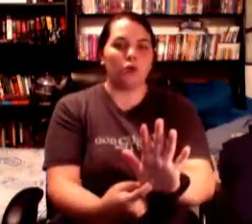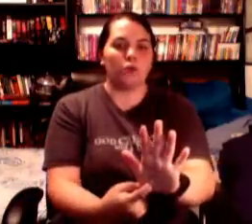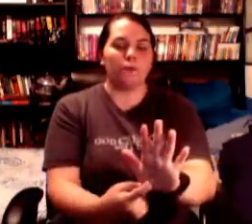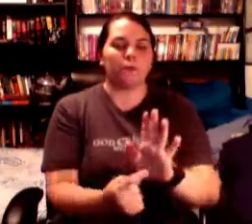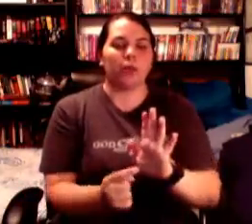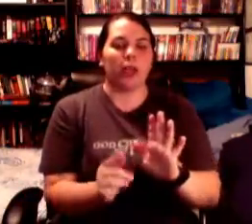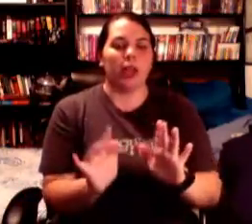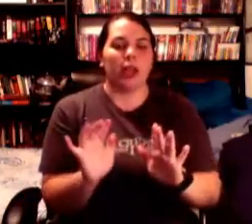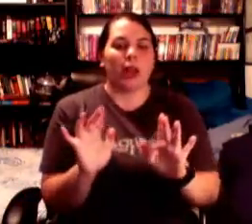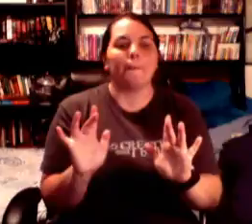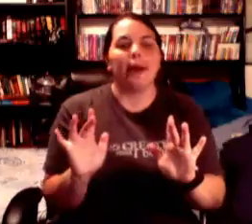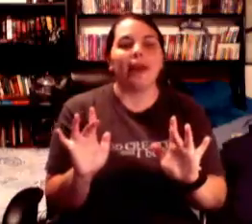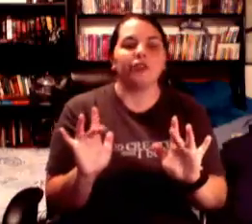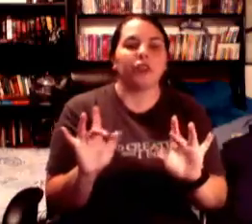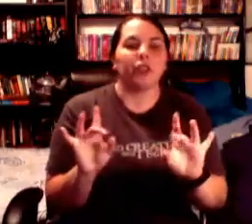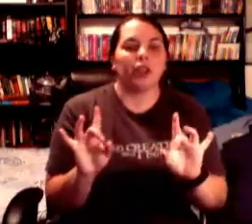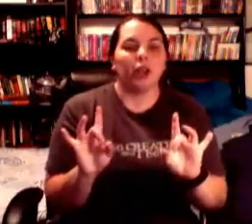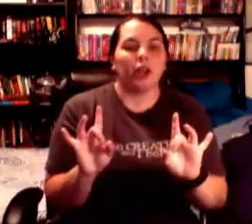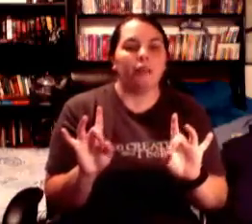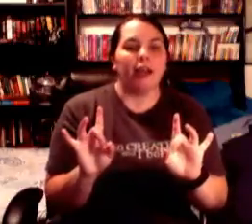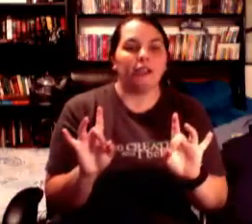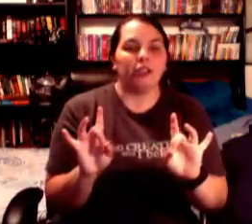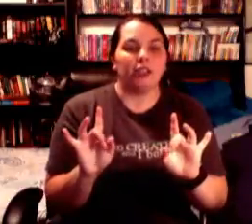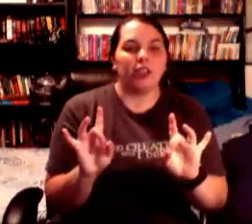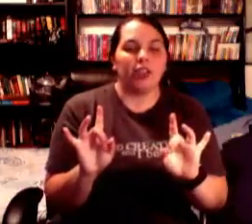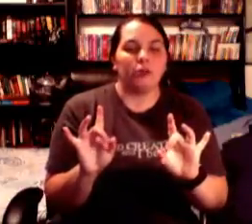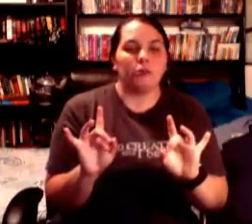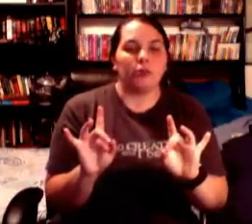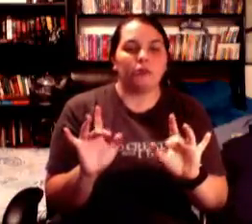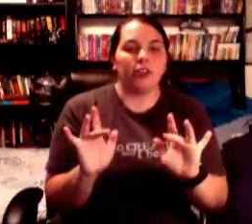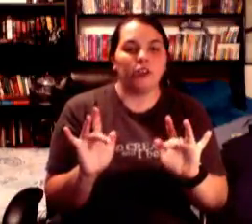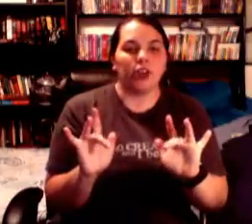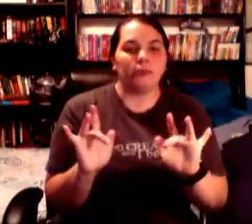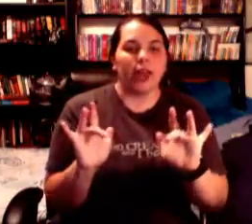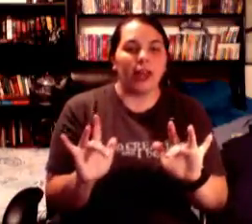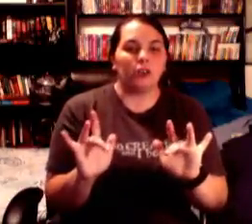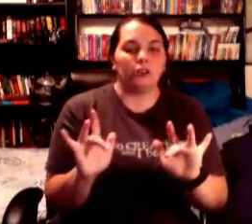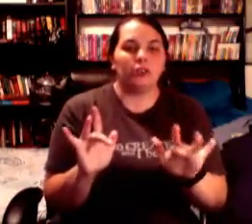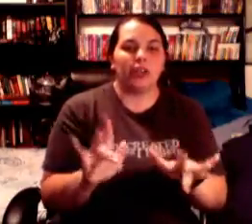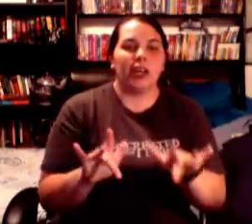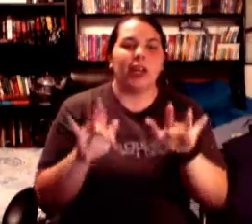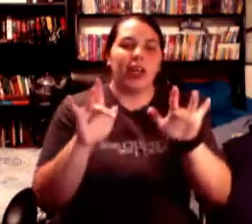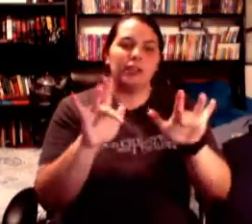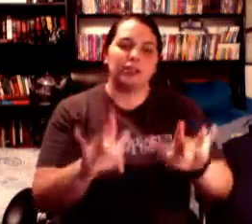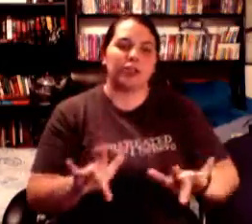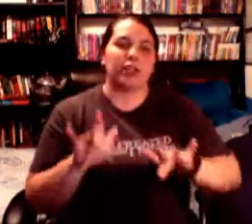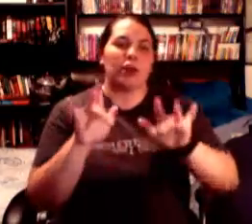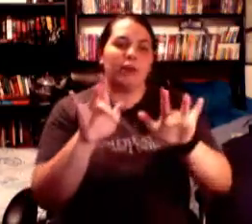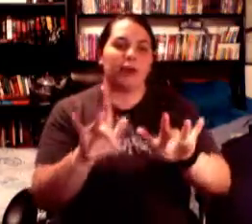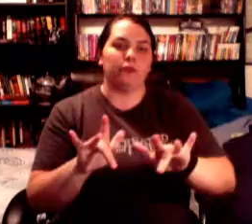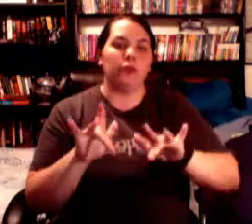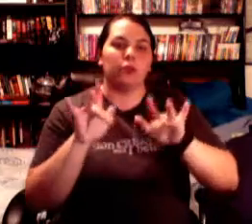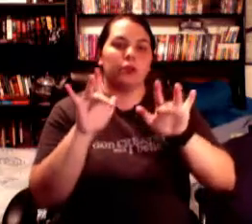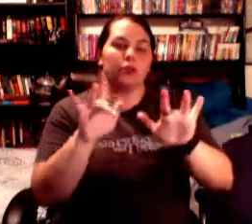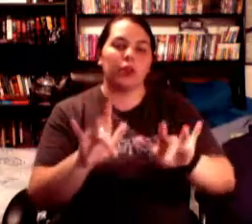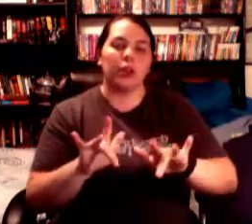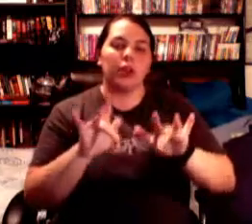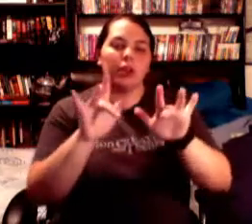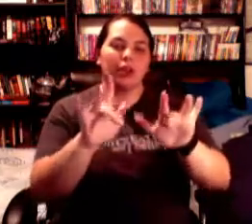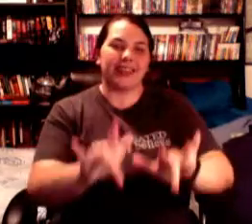Show compassion. Your middle finger comes out and you're just going to go back and forth.